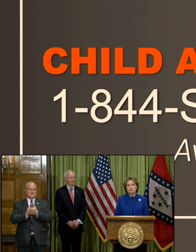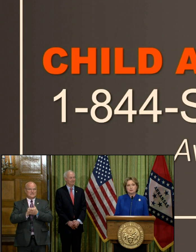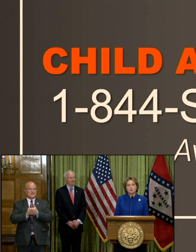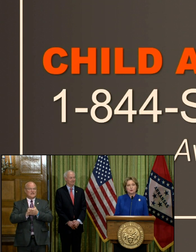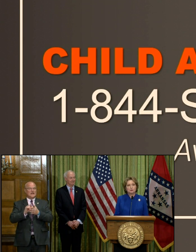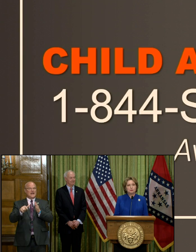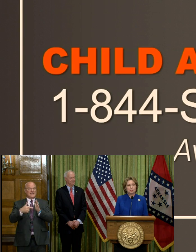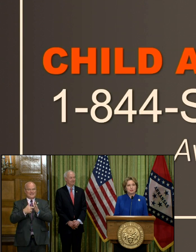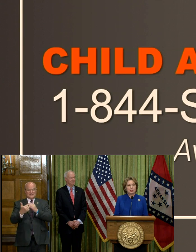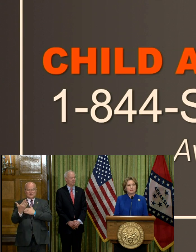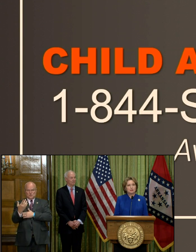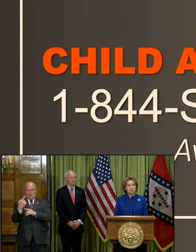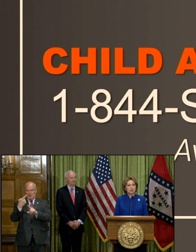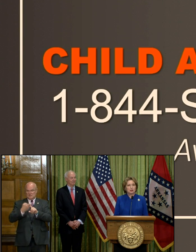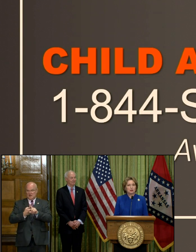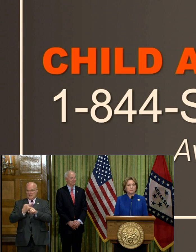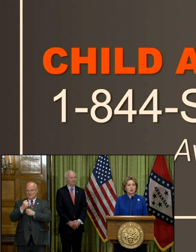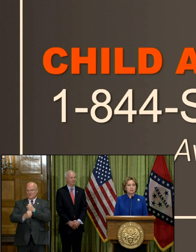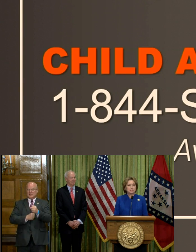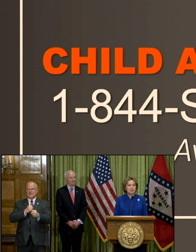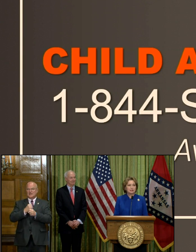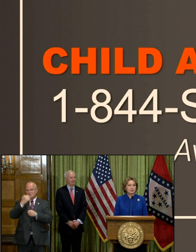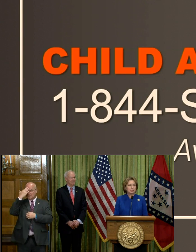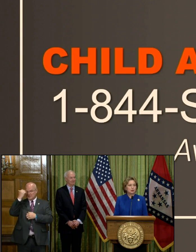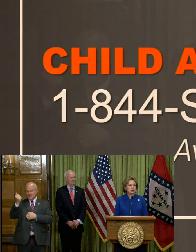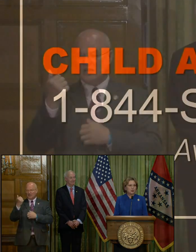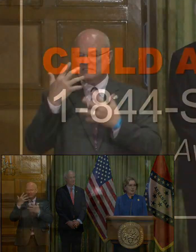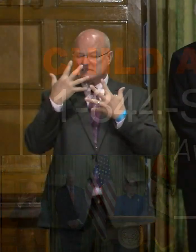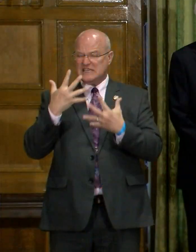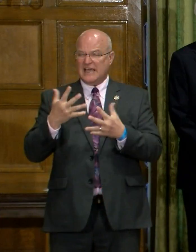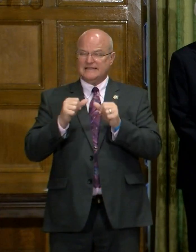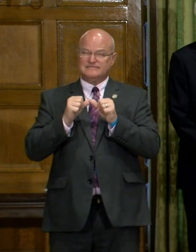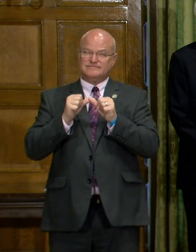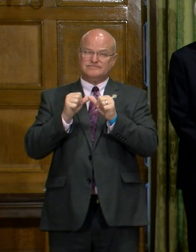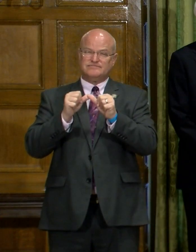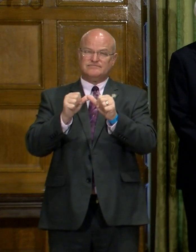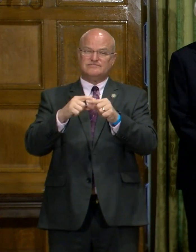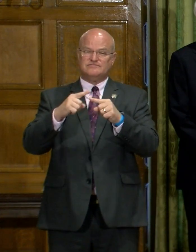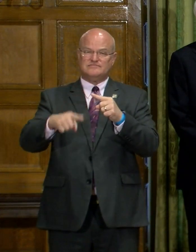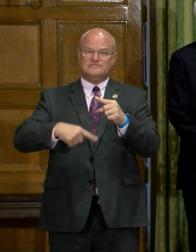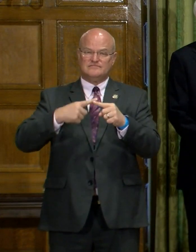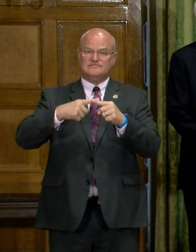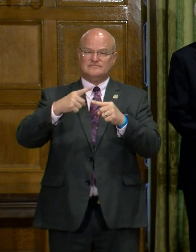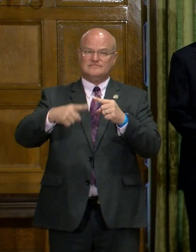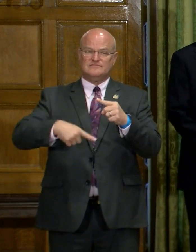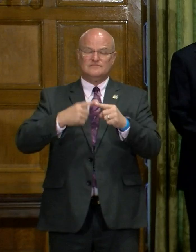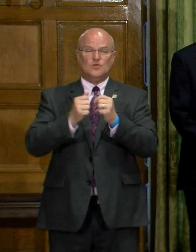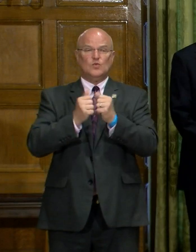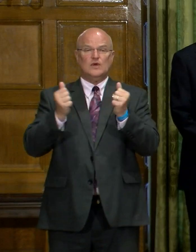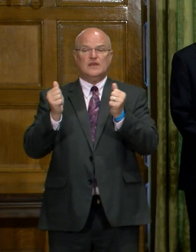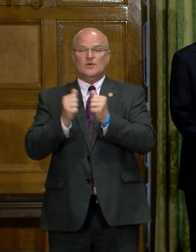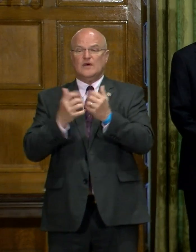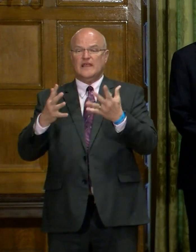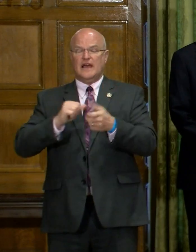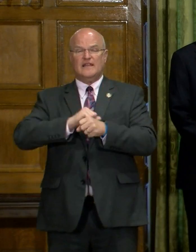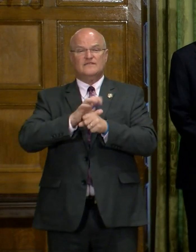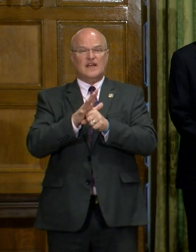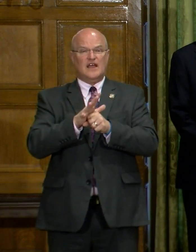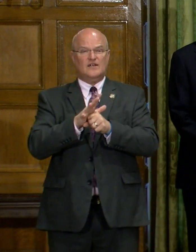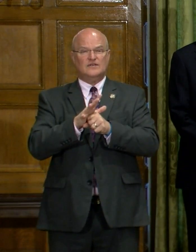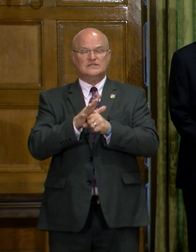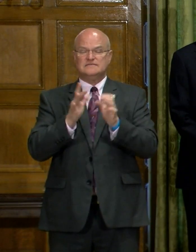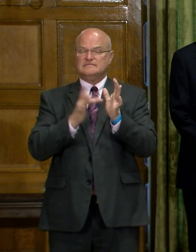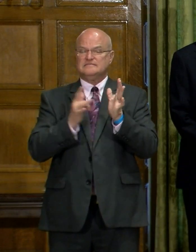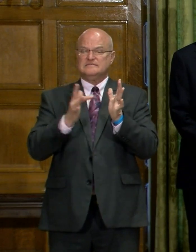at least this 1 month out of the year, because sadly it goes on, with or without a virus. Maltreatment of